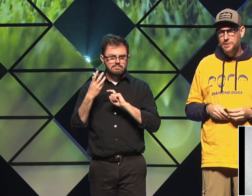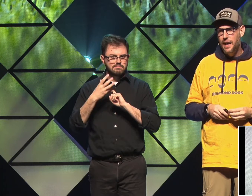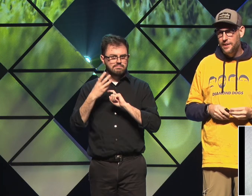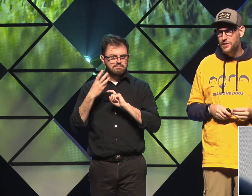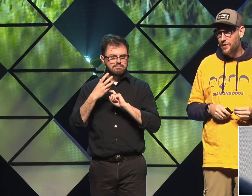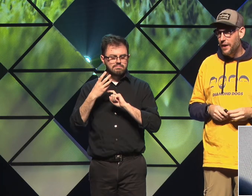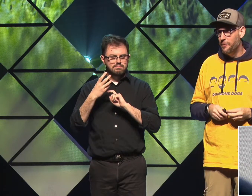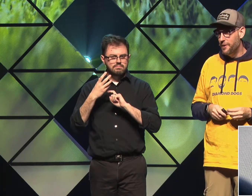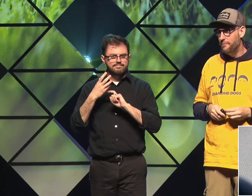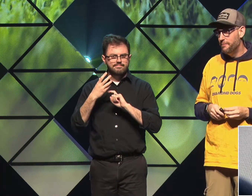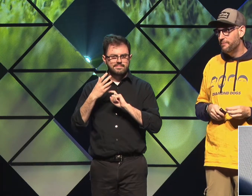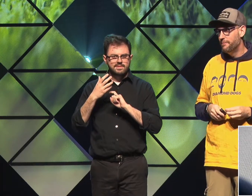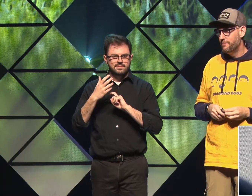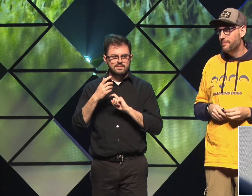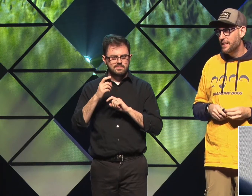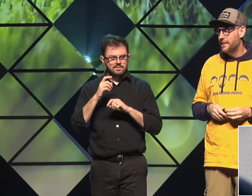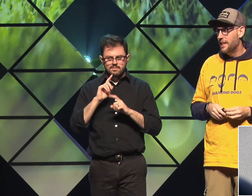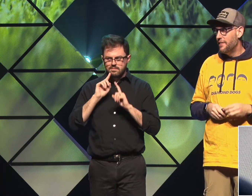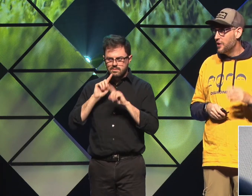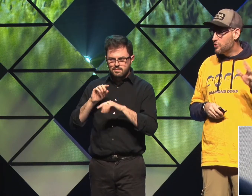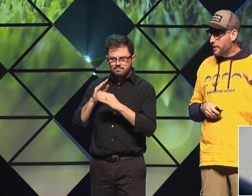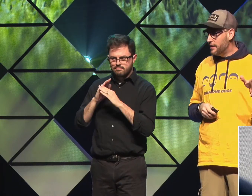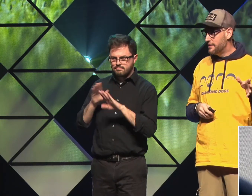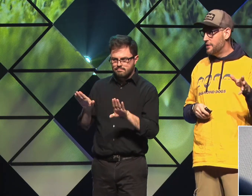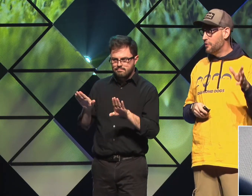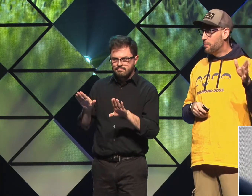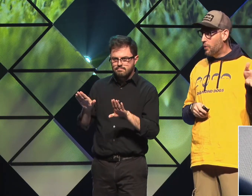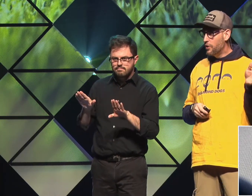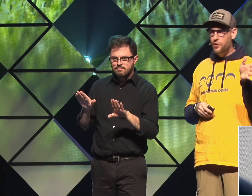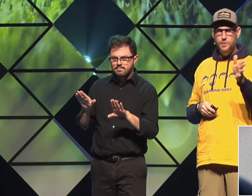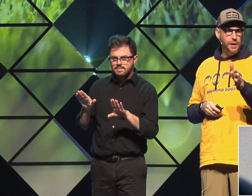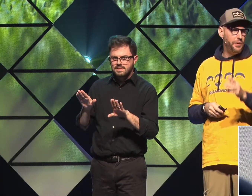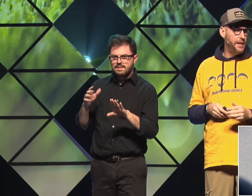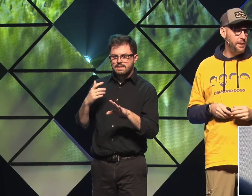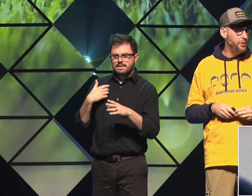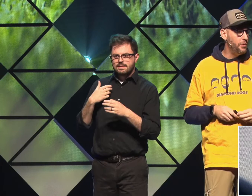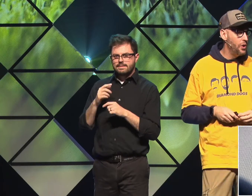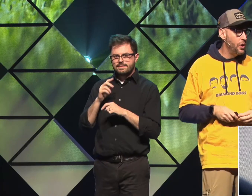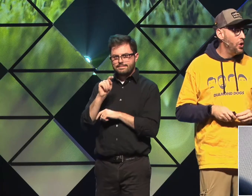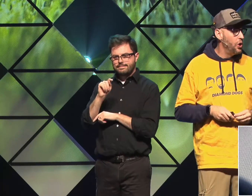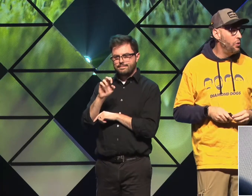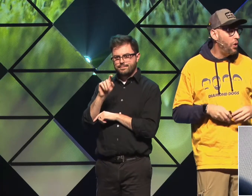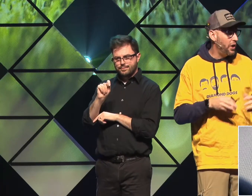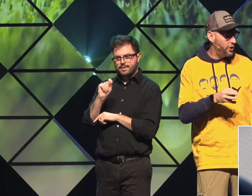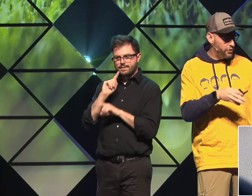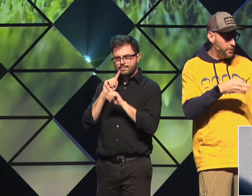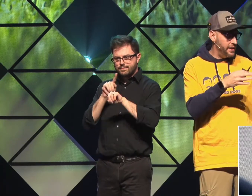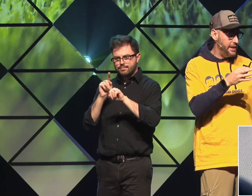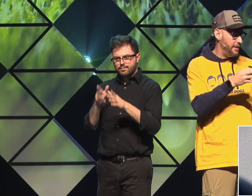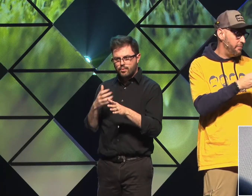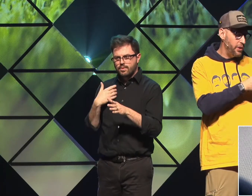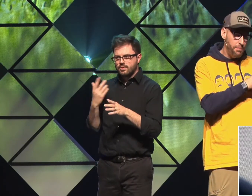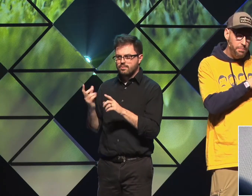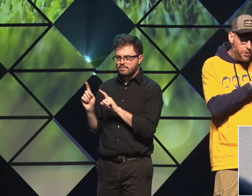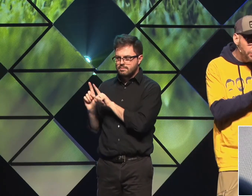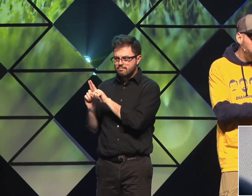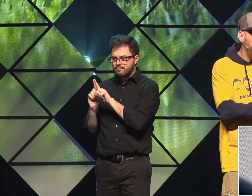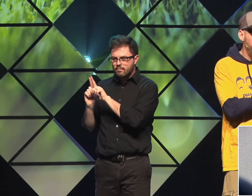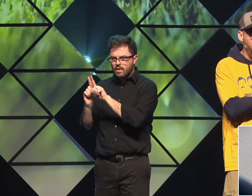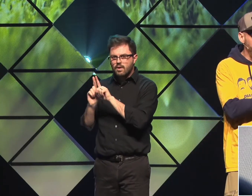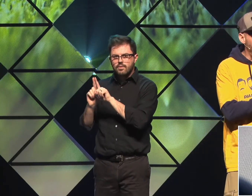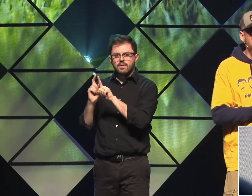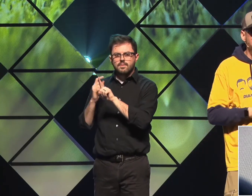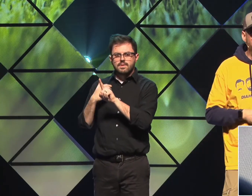There's some silence on that one. And then Trent, the reporter who's been with him, who walked through in a really